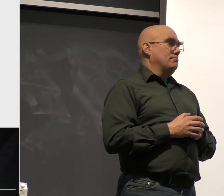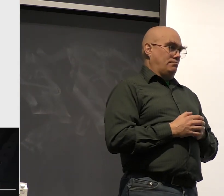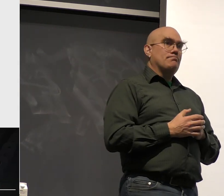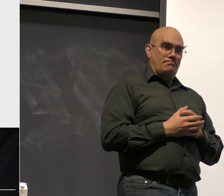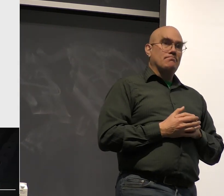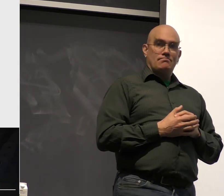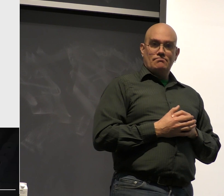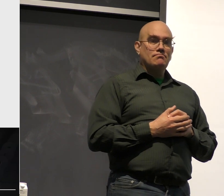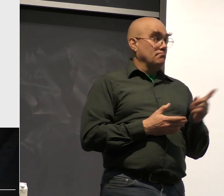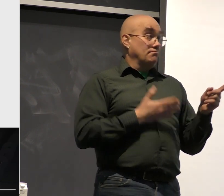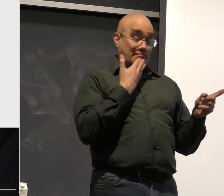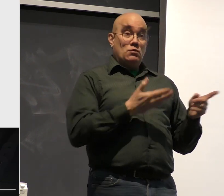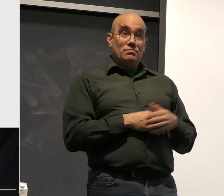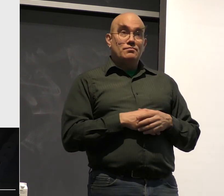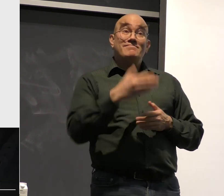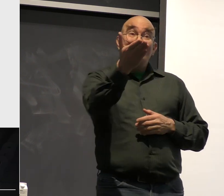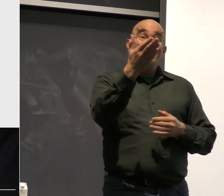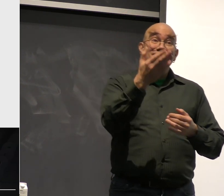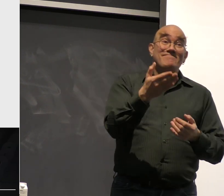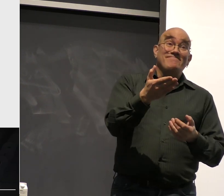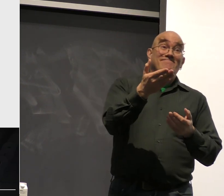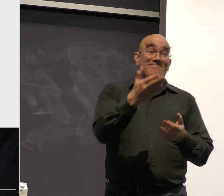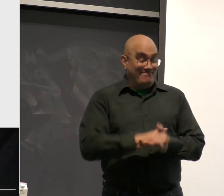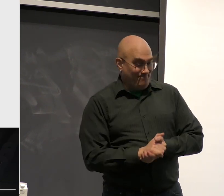important. Thank you. Yes?